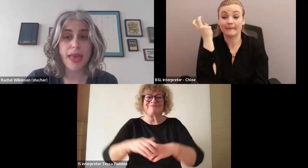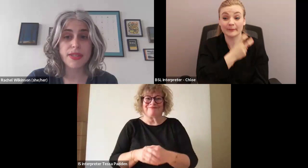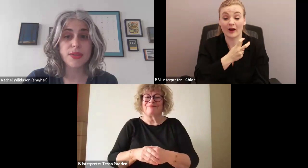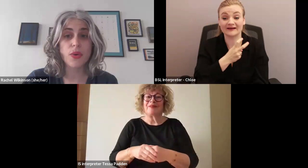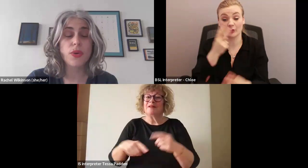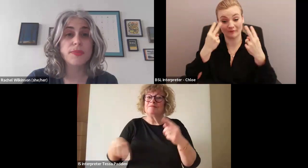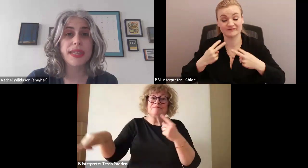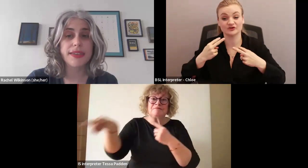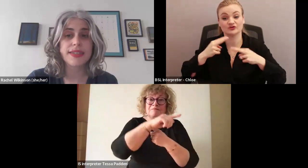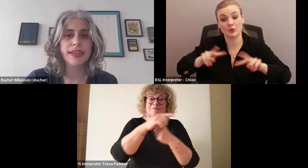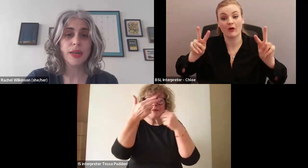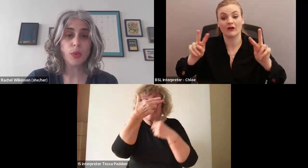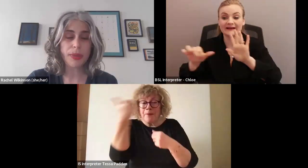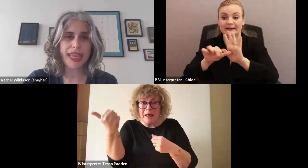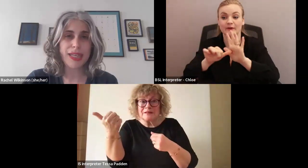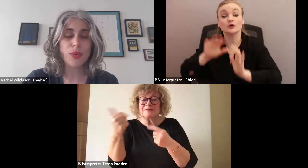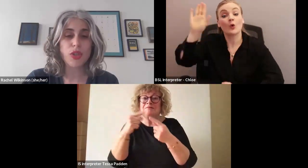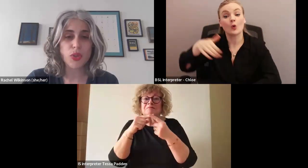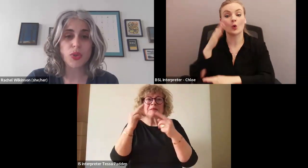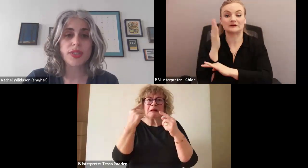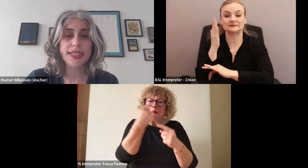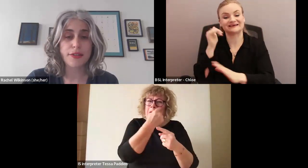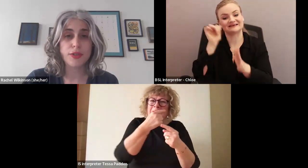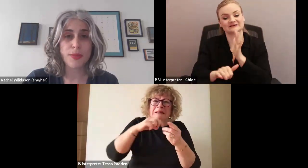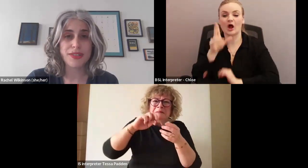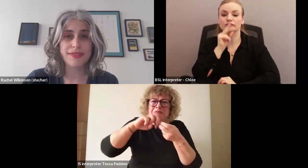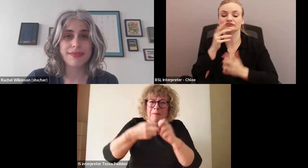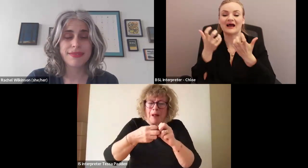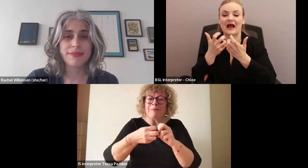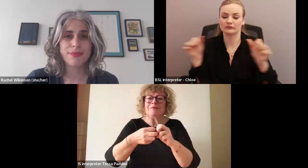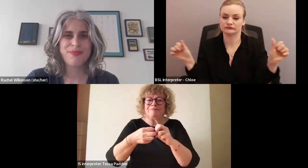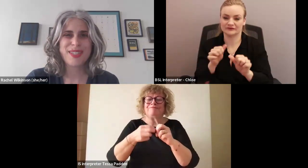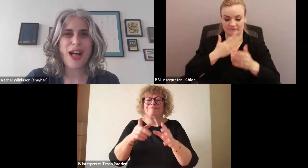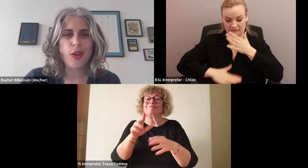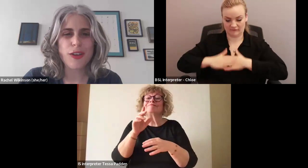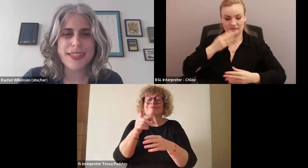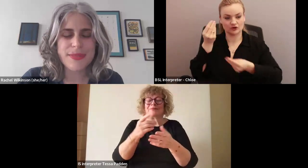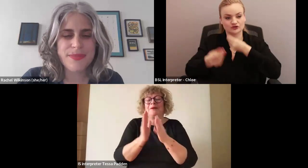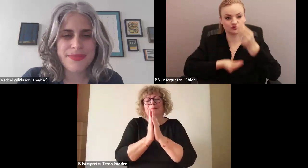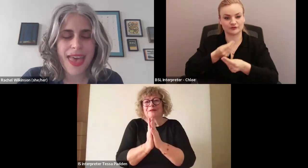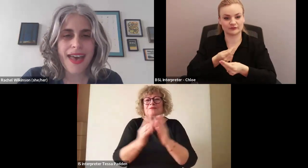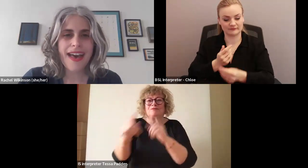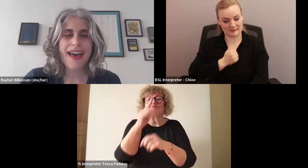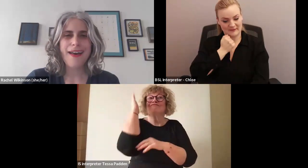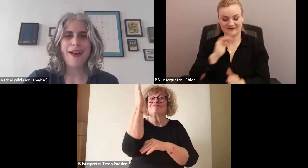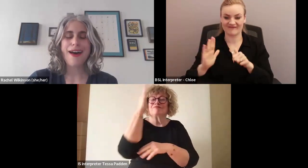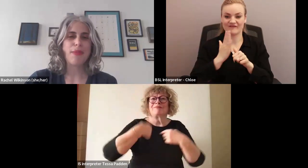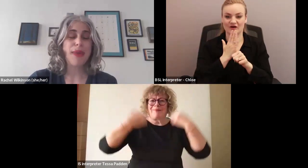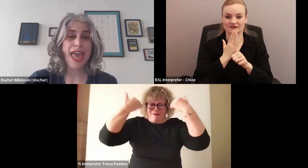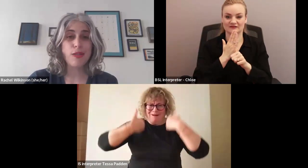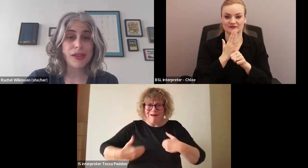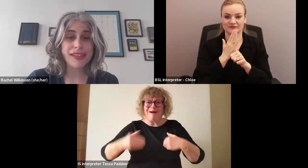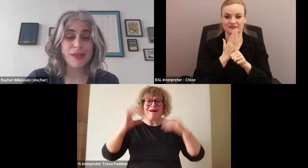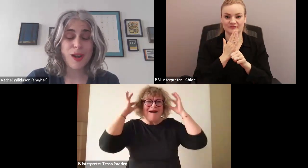visual impairments, all speakers will begin with a short self-description. So I'll go first.